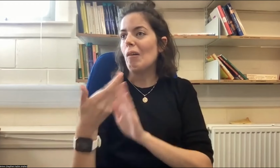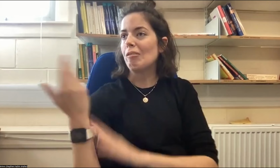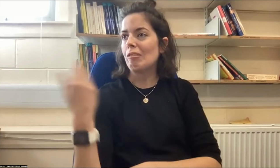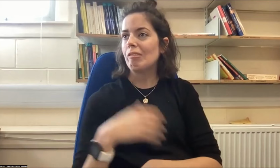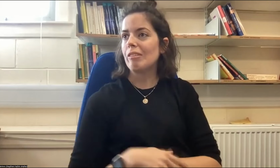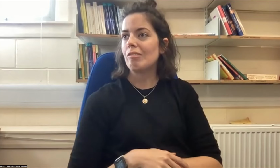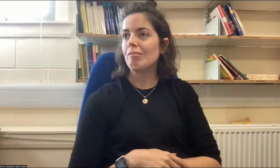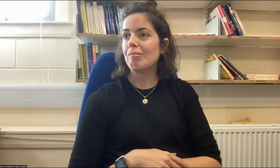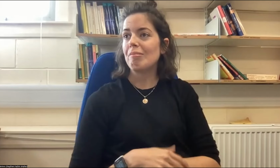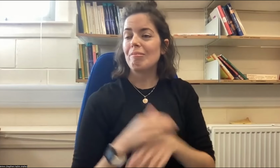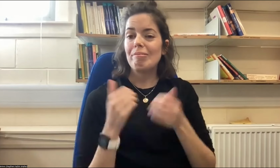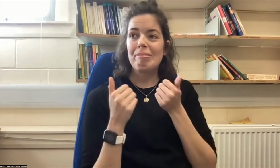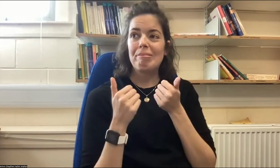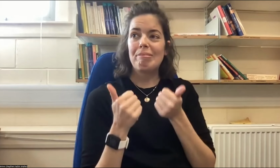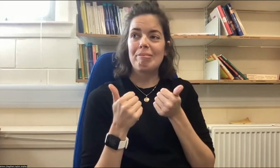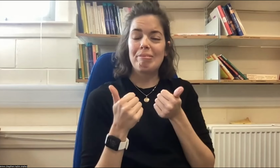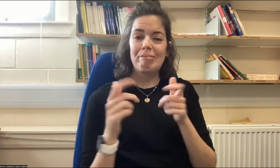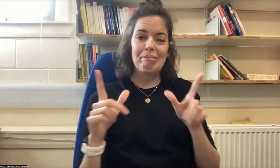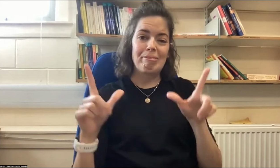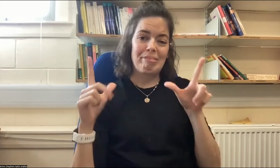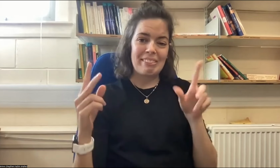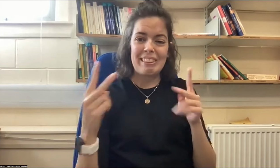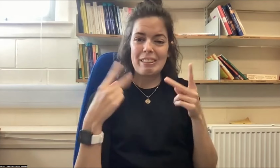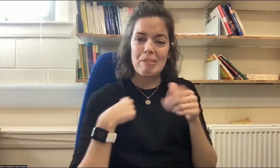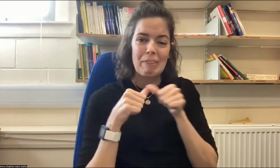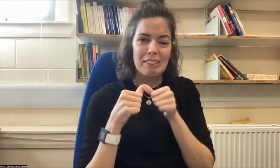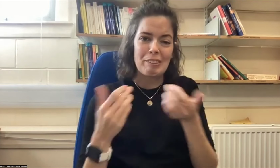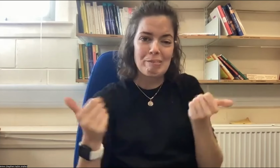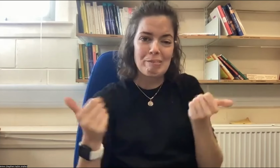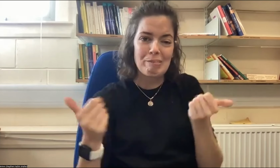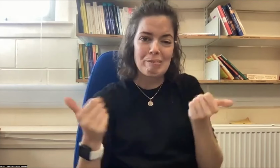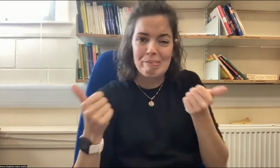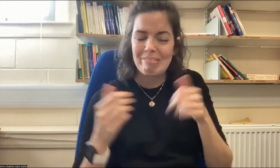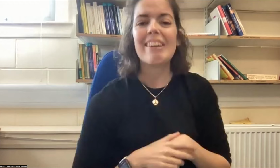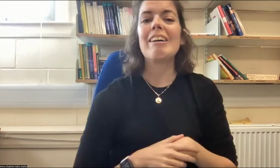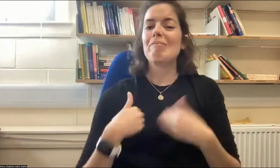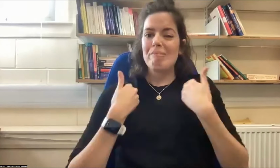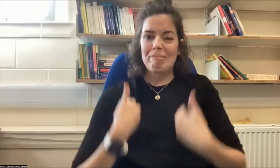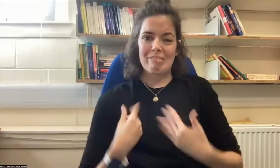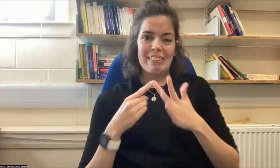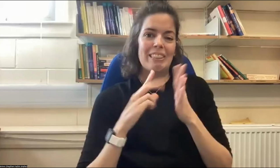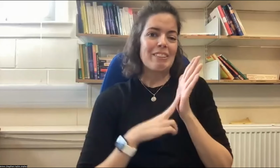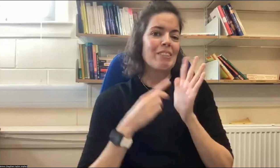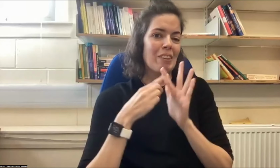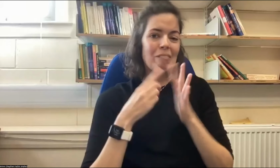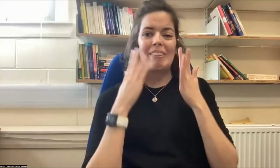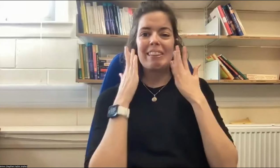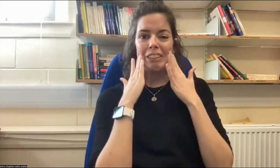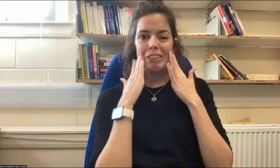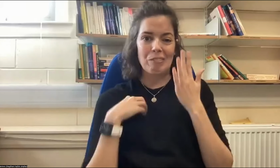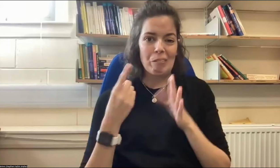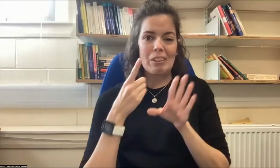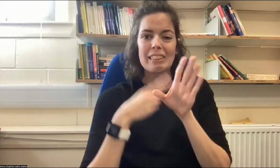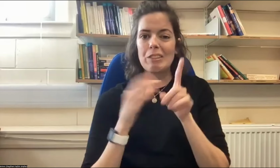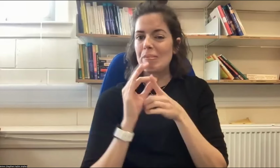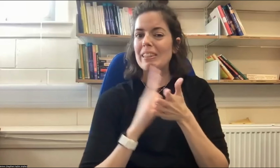I'll just start the presentation, even though there's no PowerPoint. So hopefully you can all see me. Hello, I'm